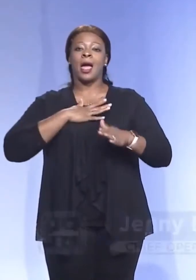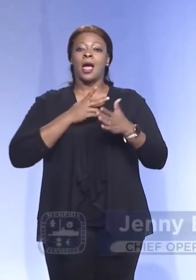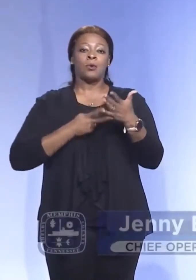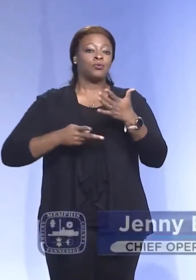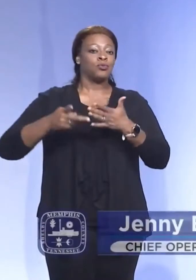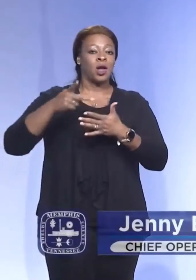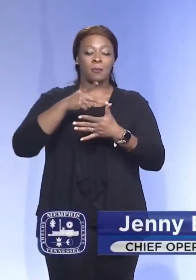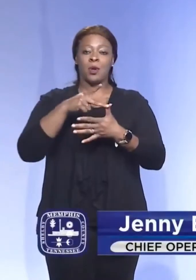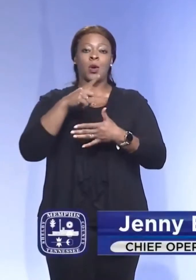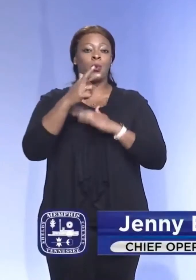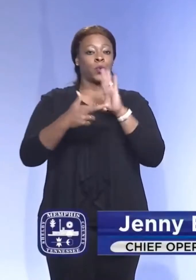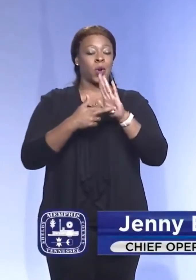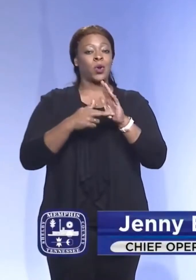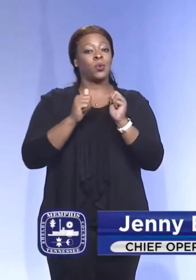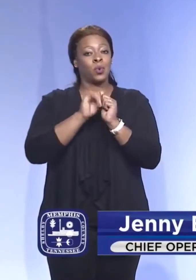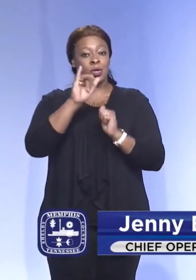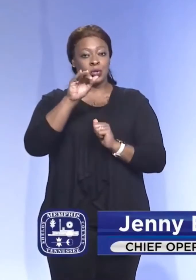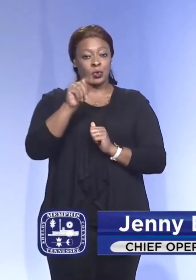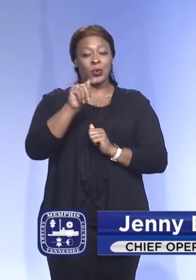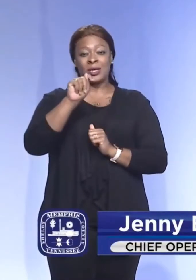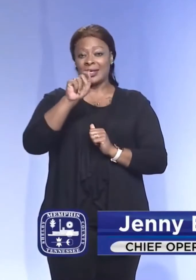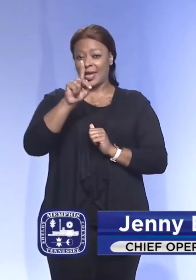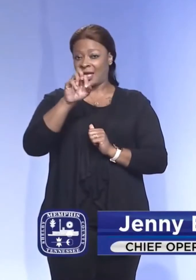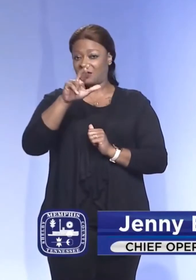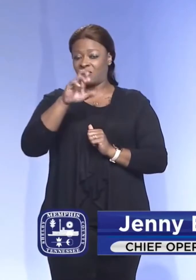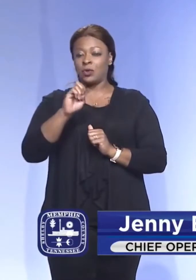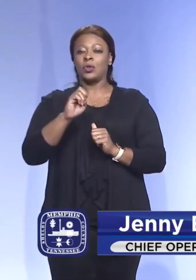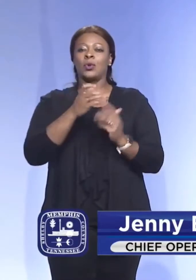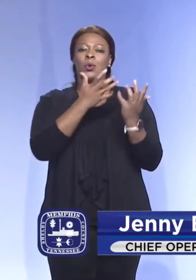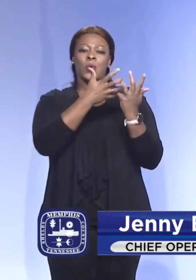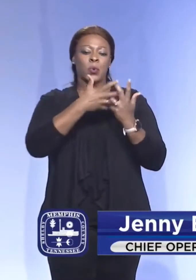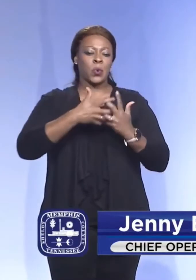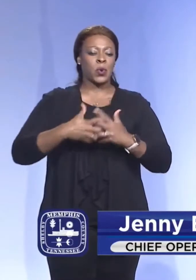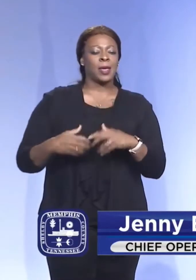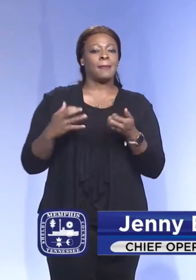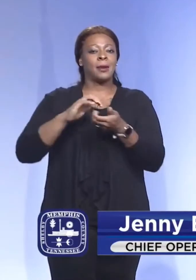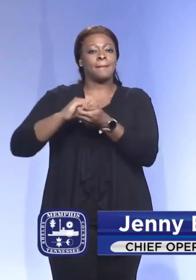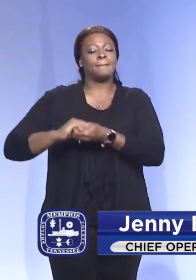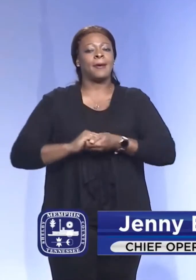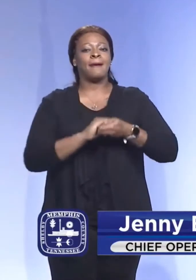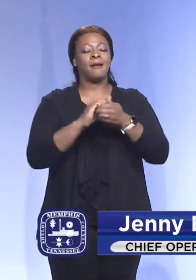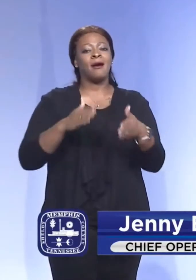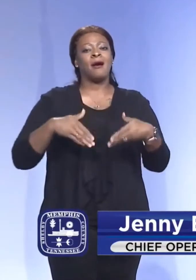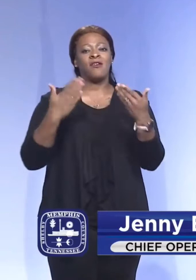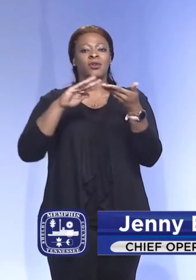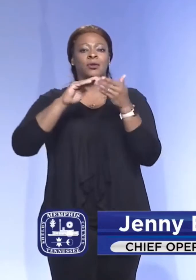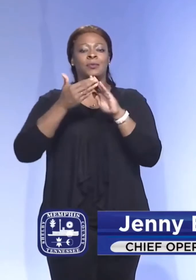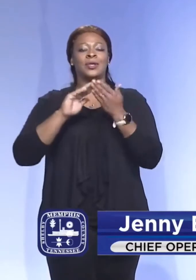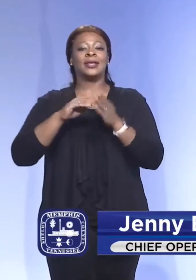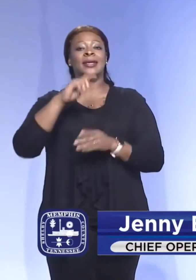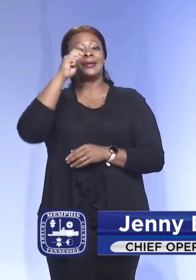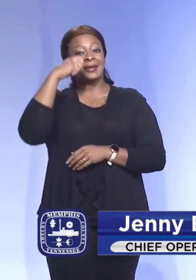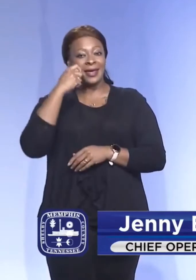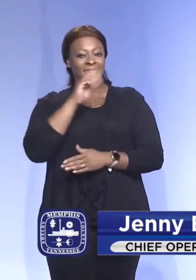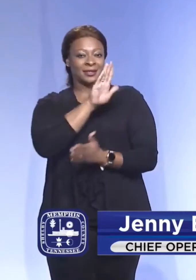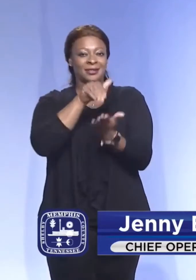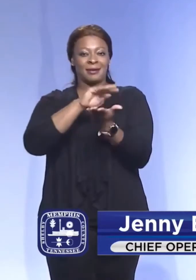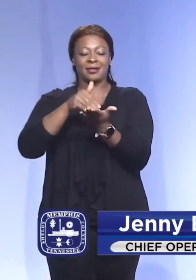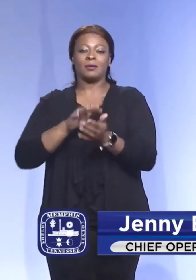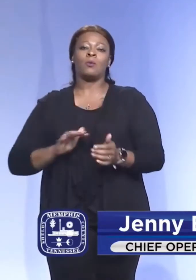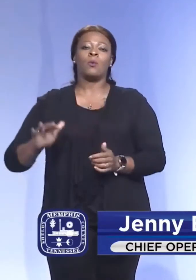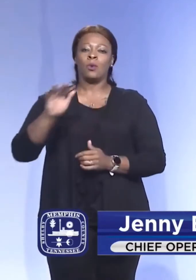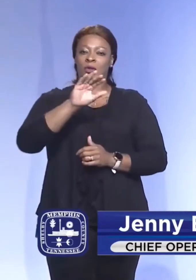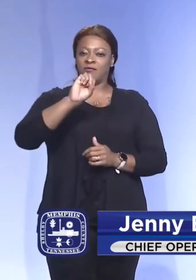with the Joint Task Force is in coordinating the many partners that are offering community test sites across Shelby